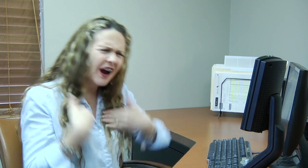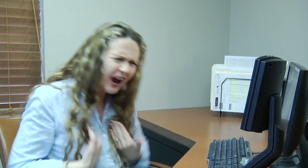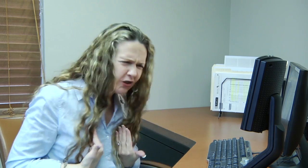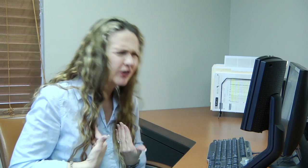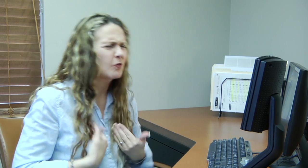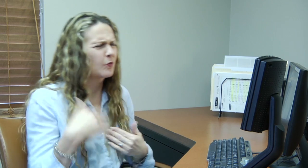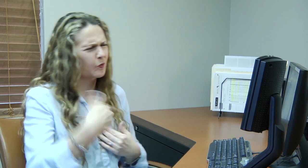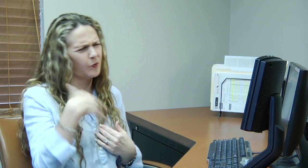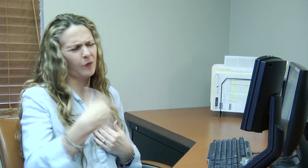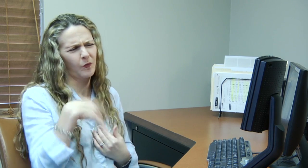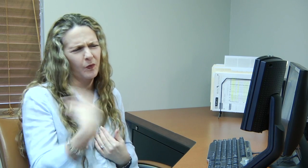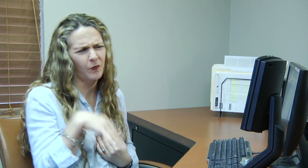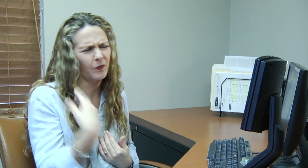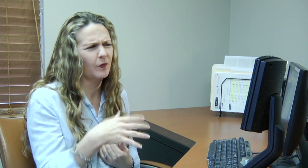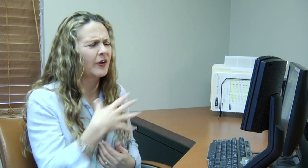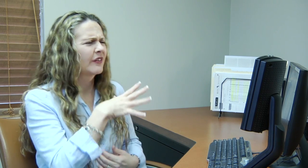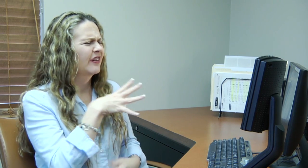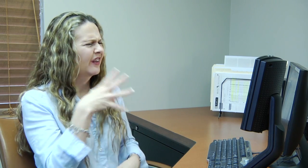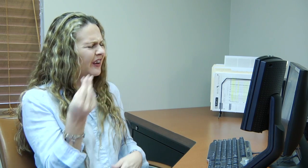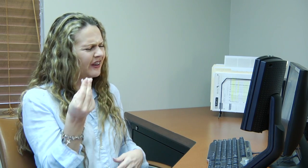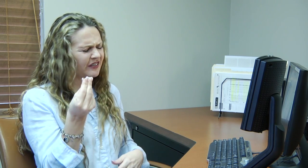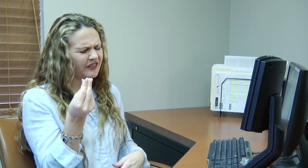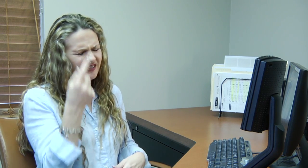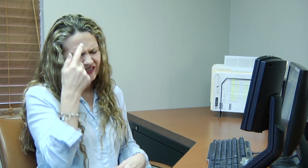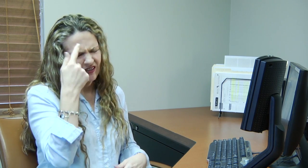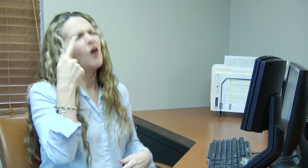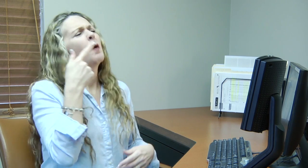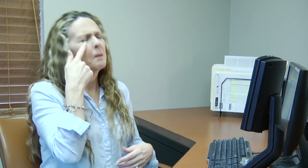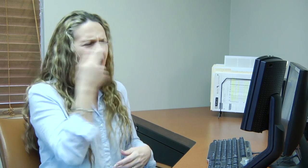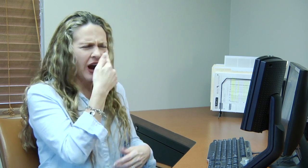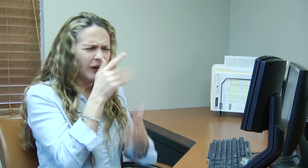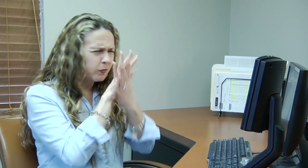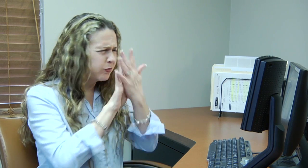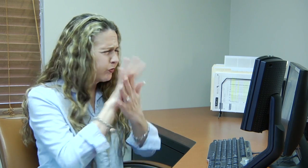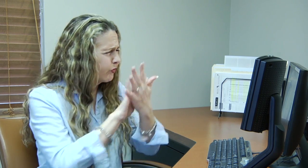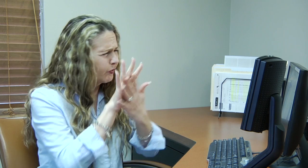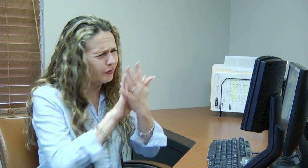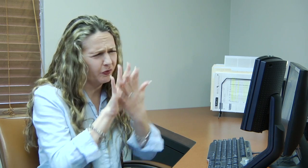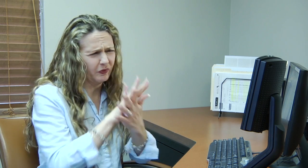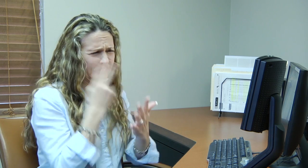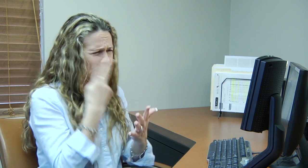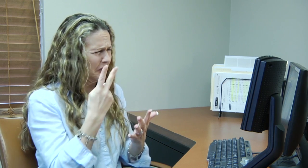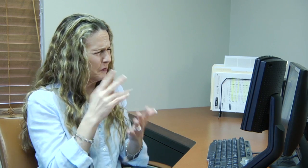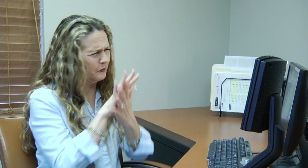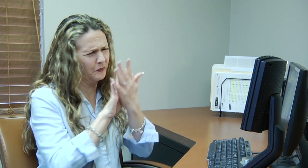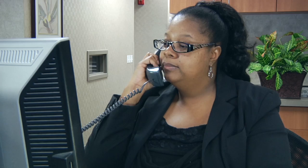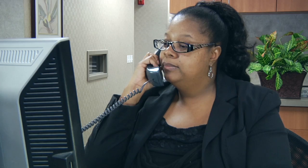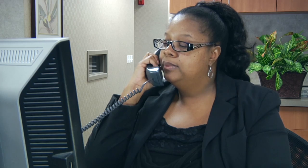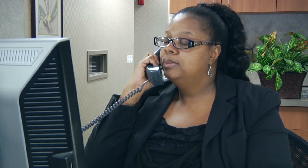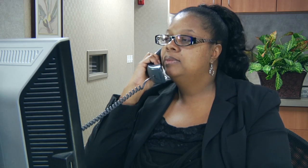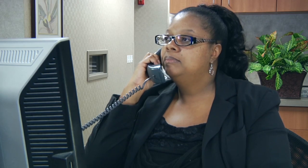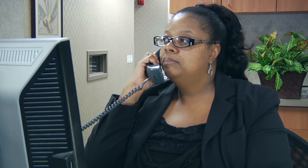Well, I've been peeing a lot, and I've been really tired, and sometimes my eyes are blurry.